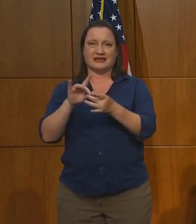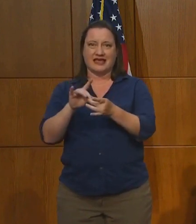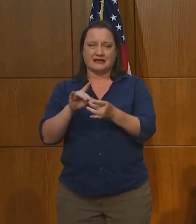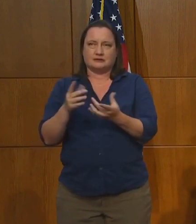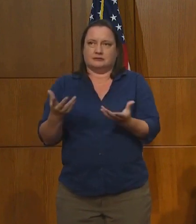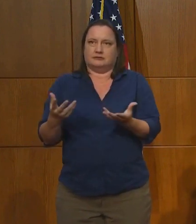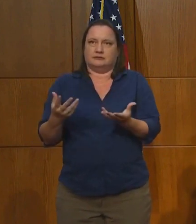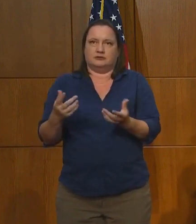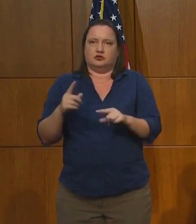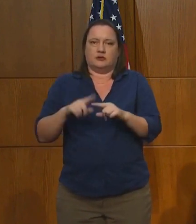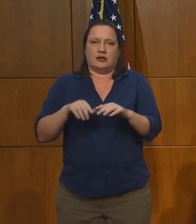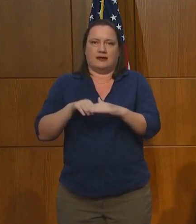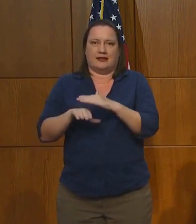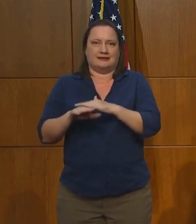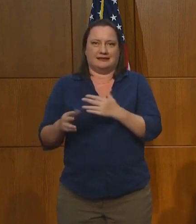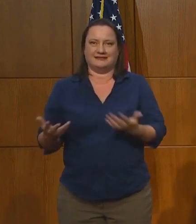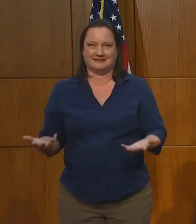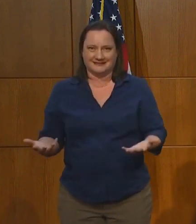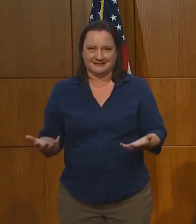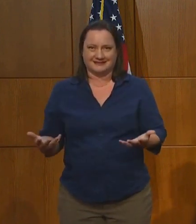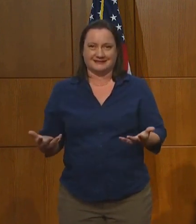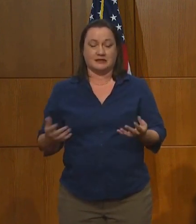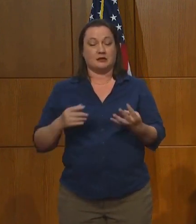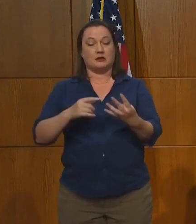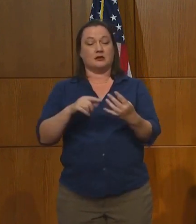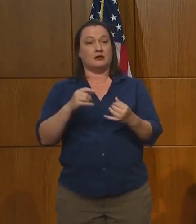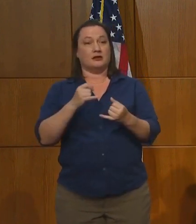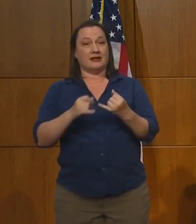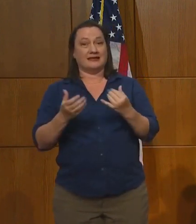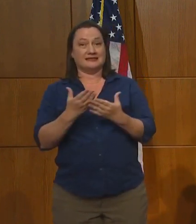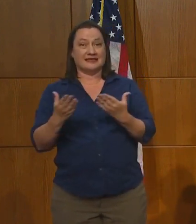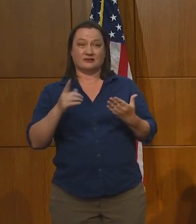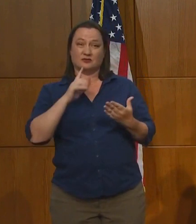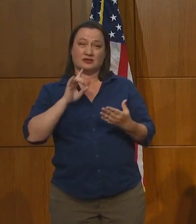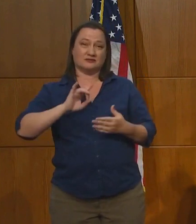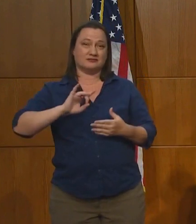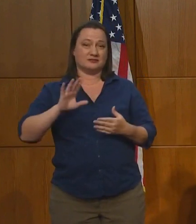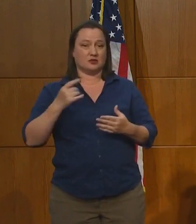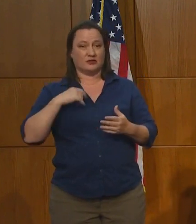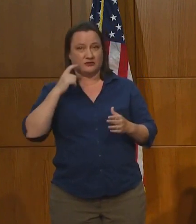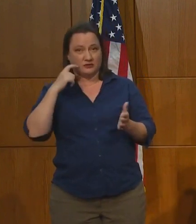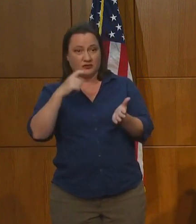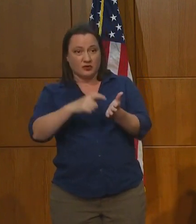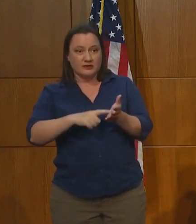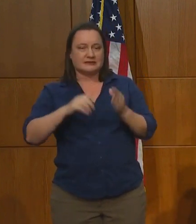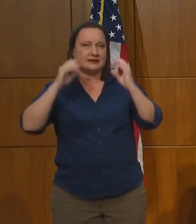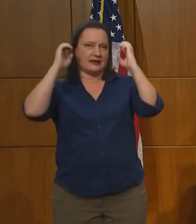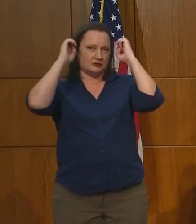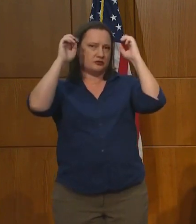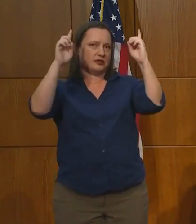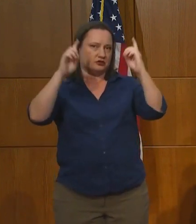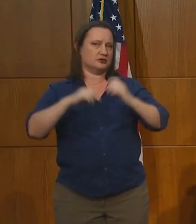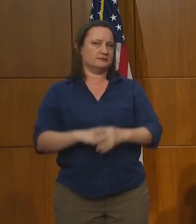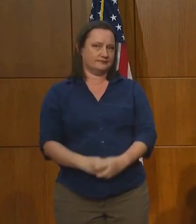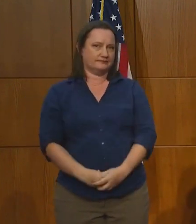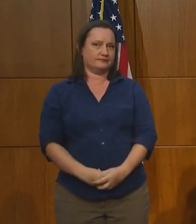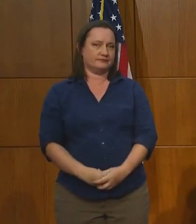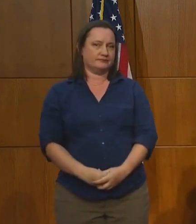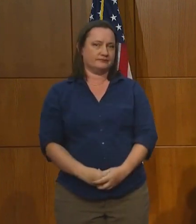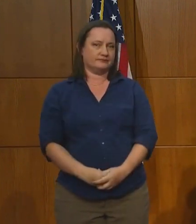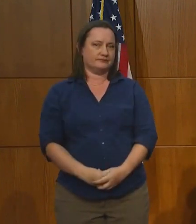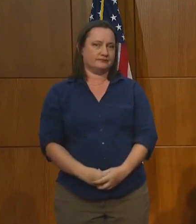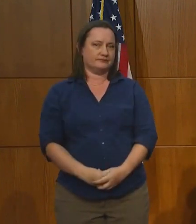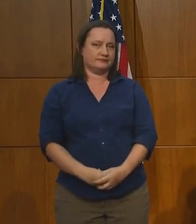And then finally, education. And Secretary Carney and Superintendent Lane are here, Peter